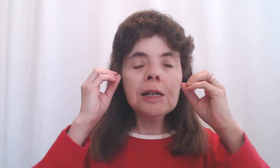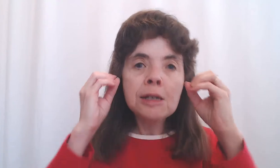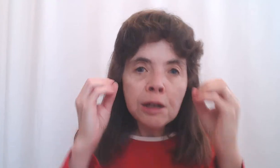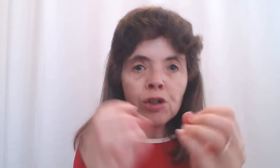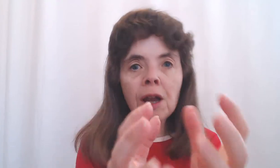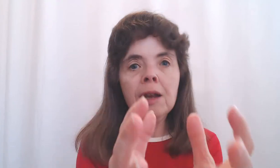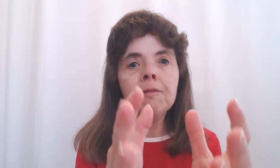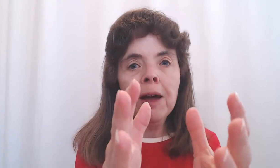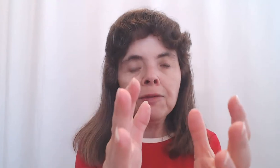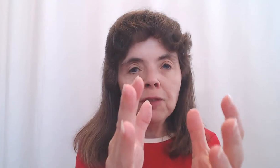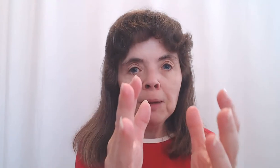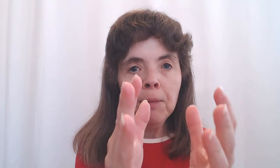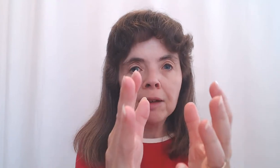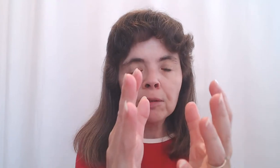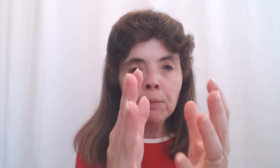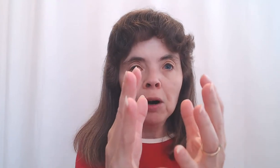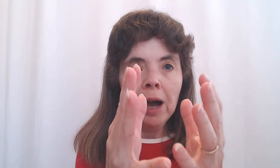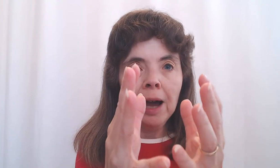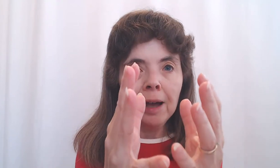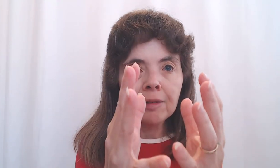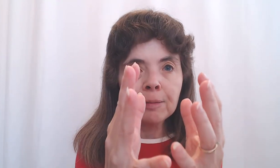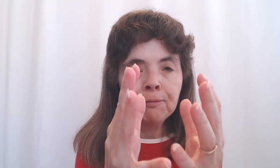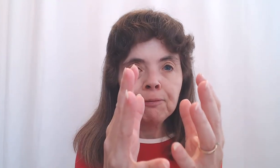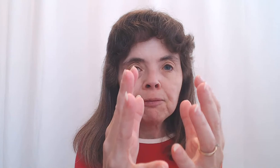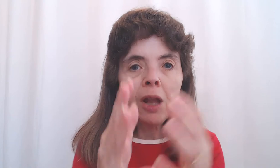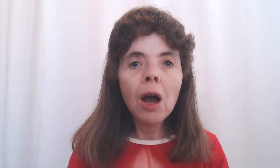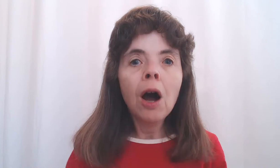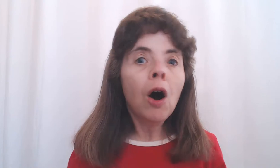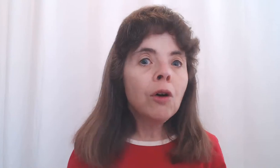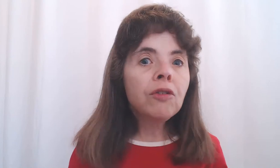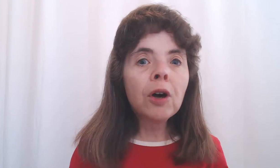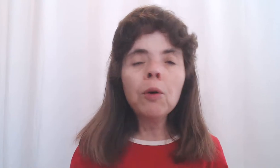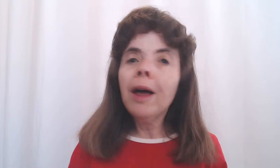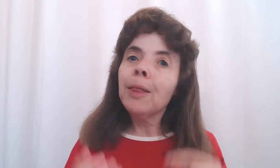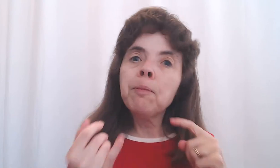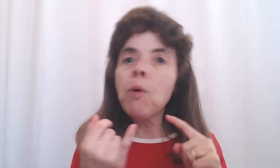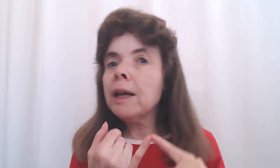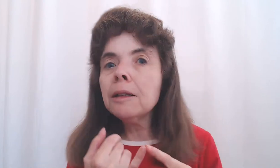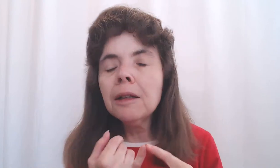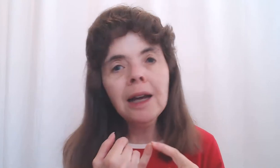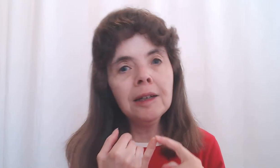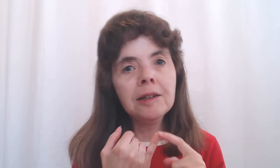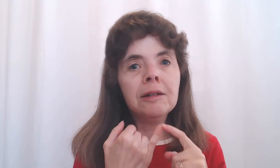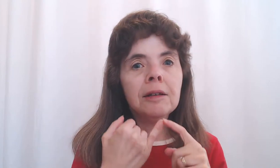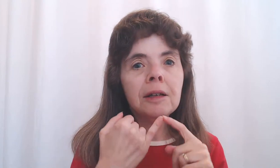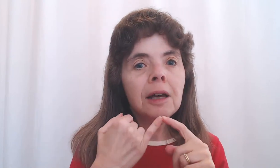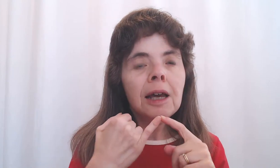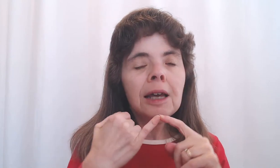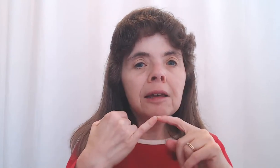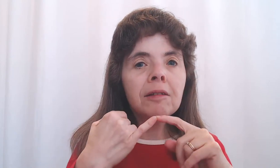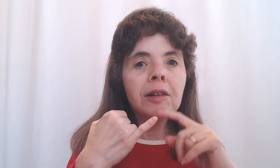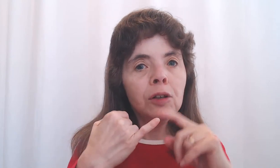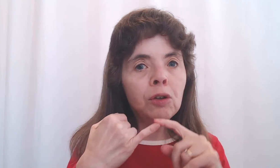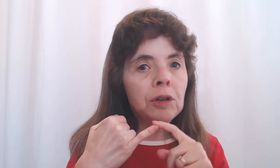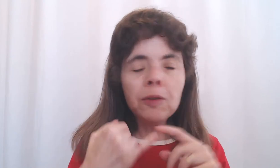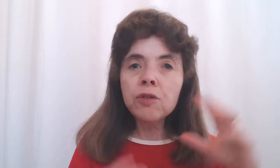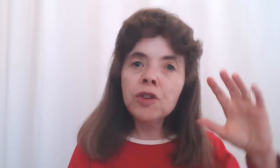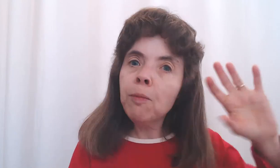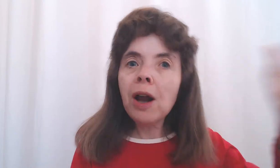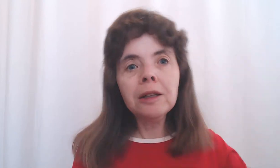strong initiating event that the Apostle Paul has. Also, the bright light is unique. There's no bright